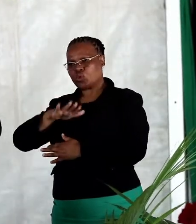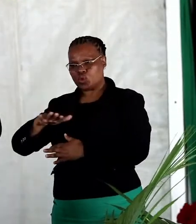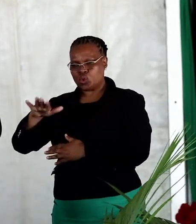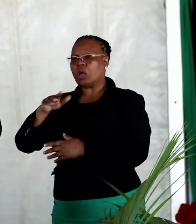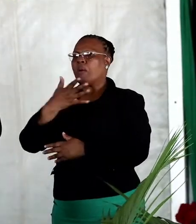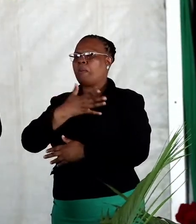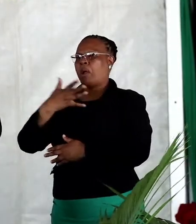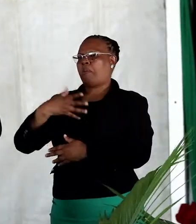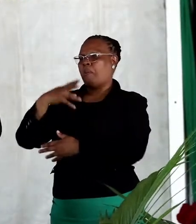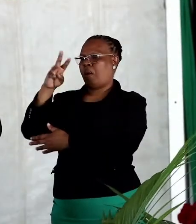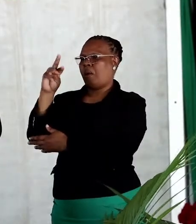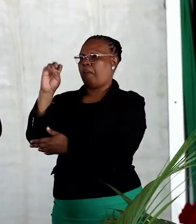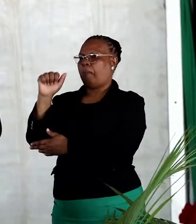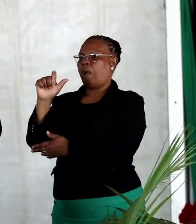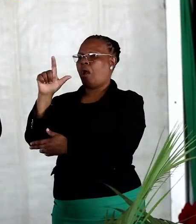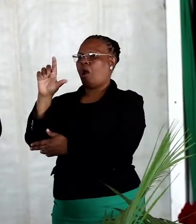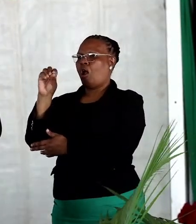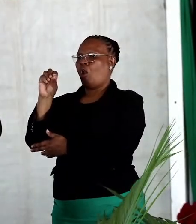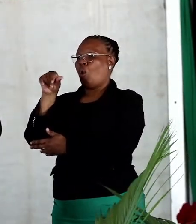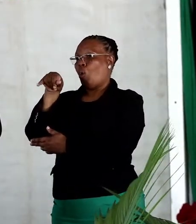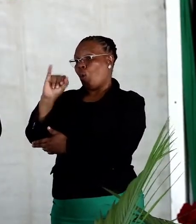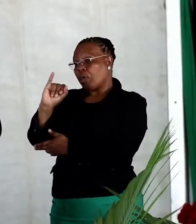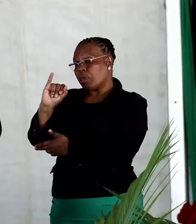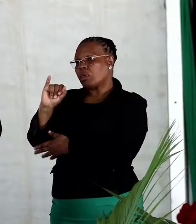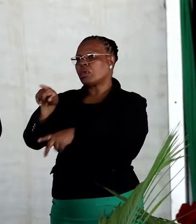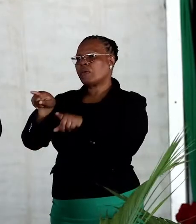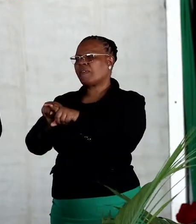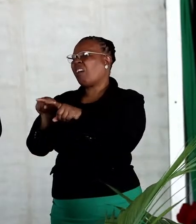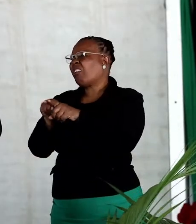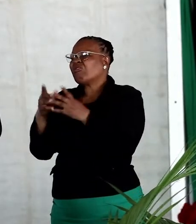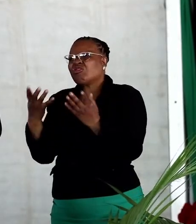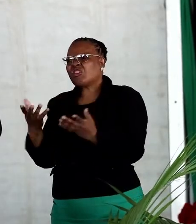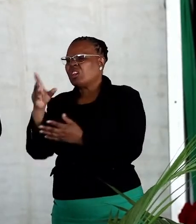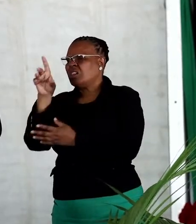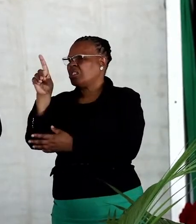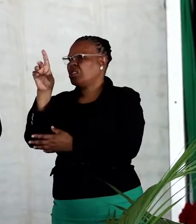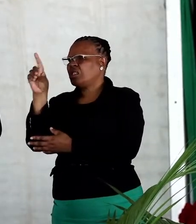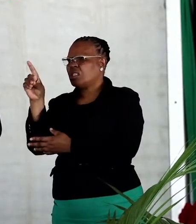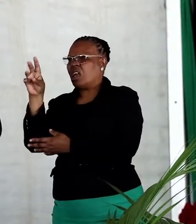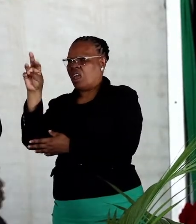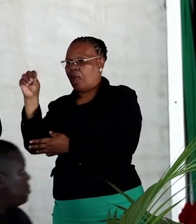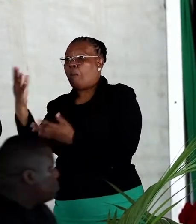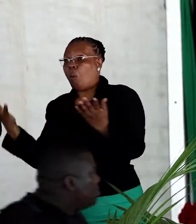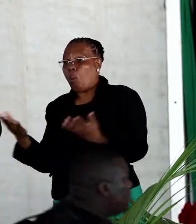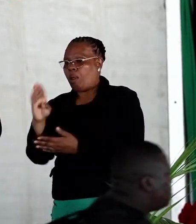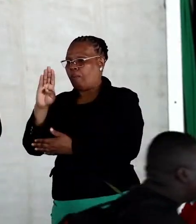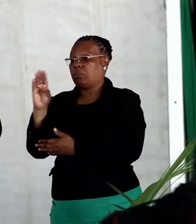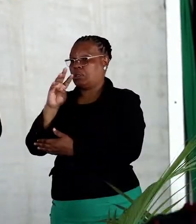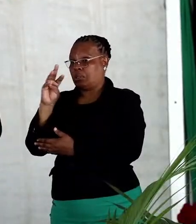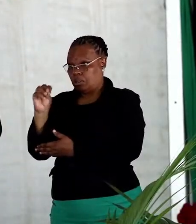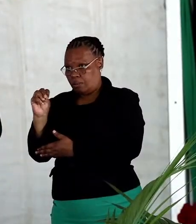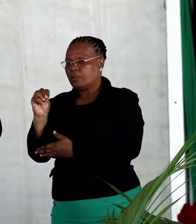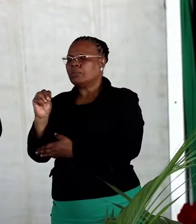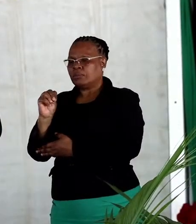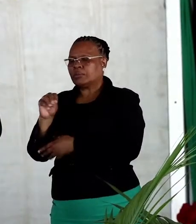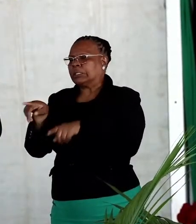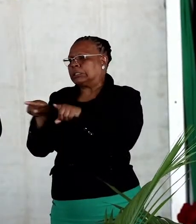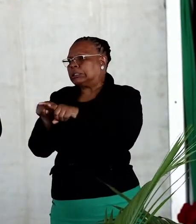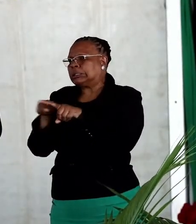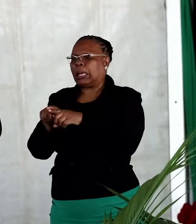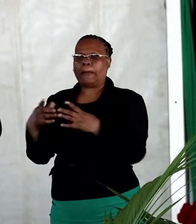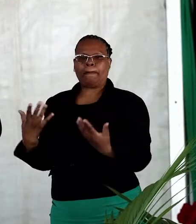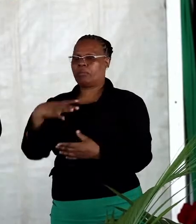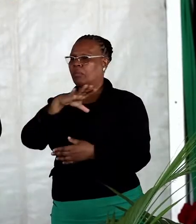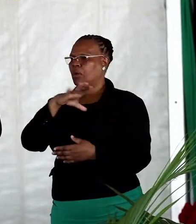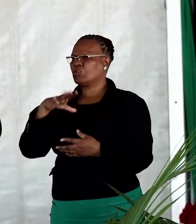uMoloyi, abazi DDM champions apha eBuffalo City. Ndizibusele kwamalungu athobekileyo Executive